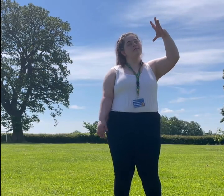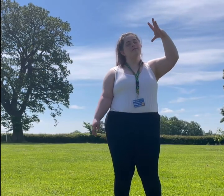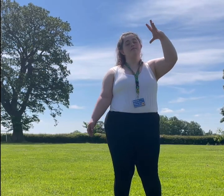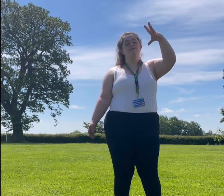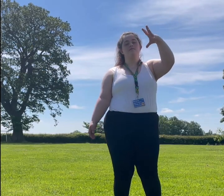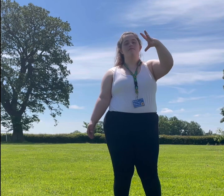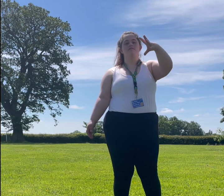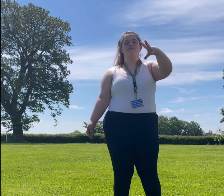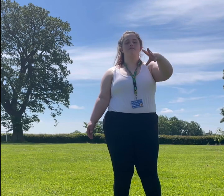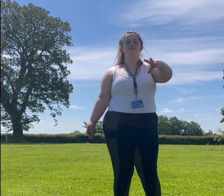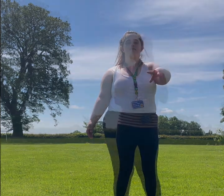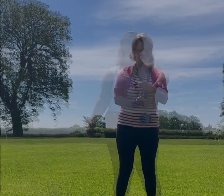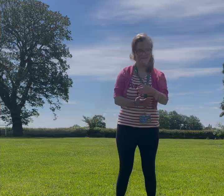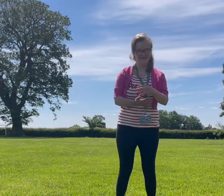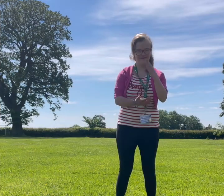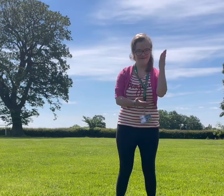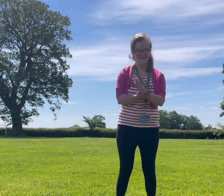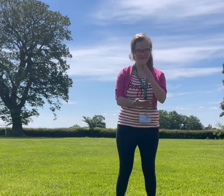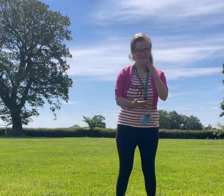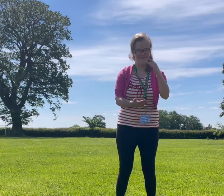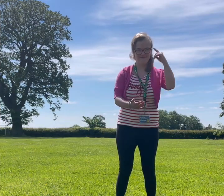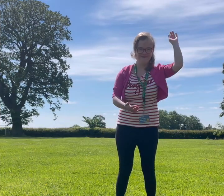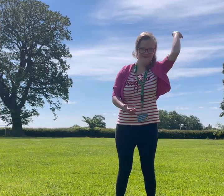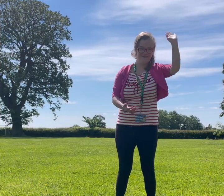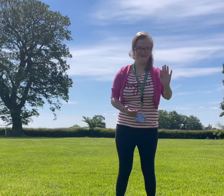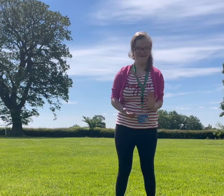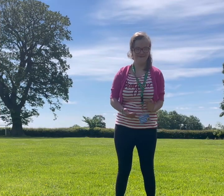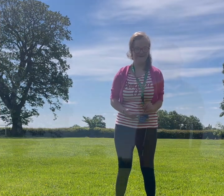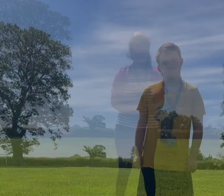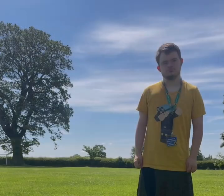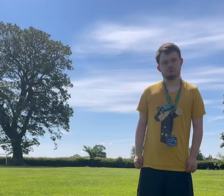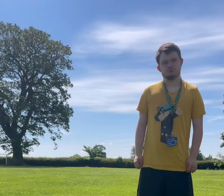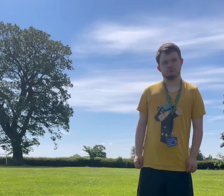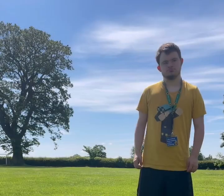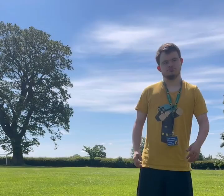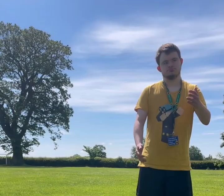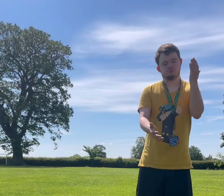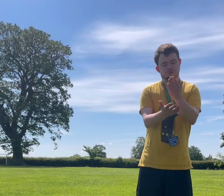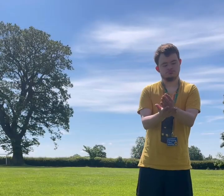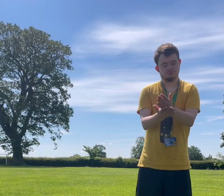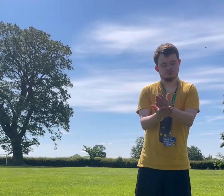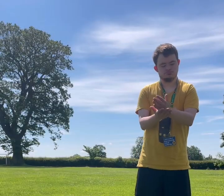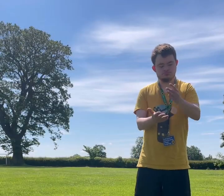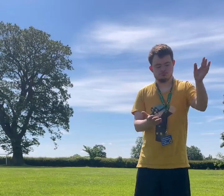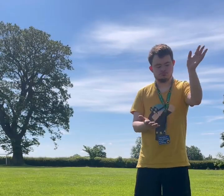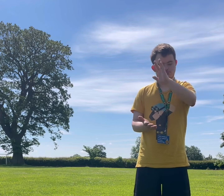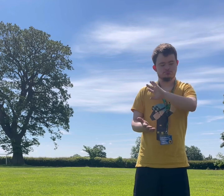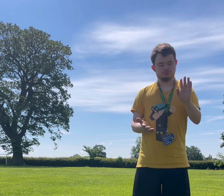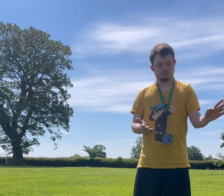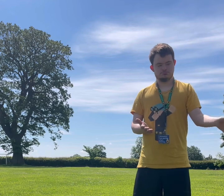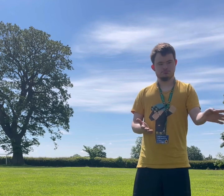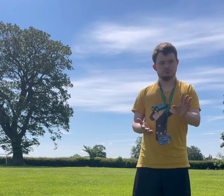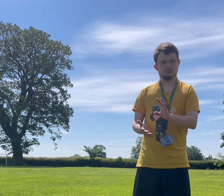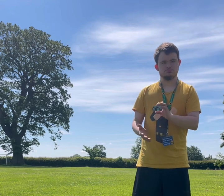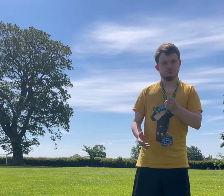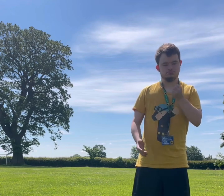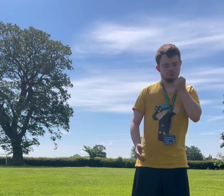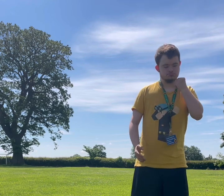let them show your true colors True colors